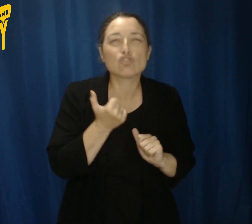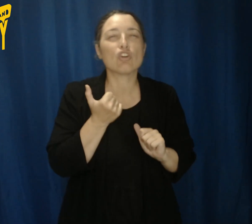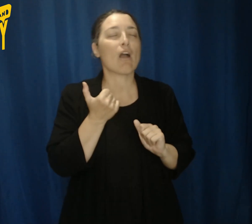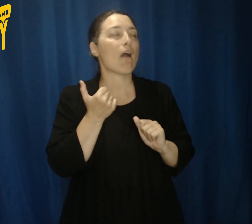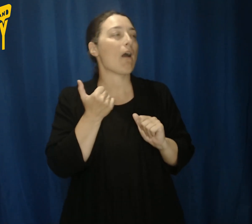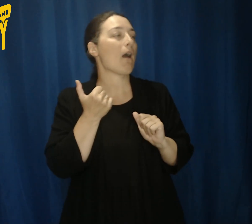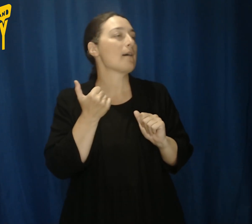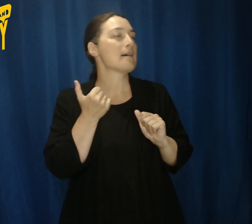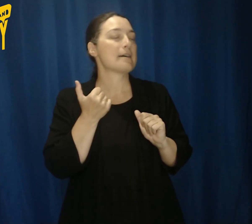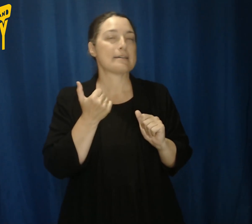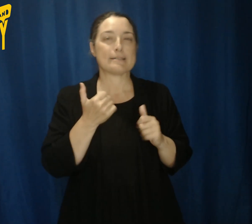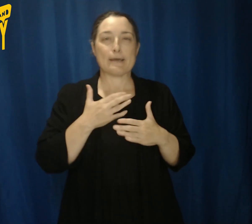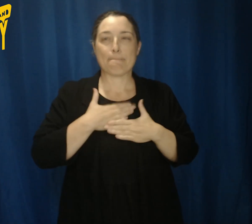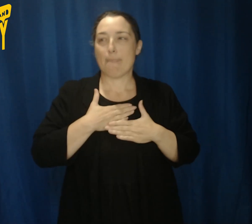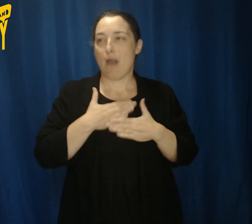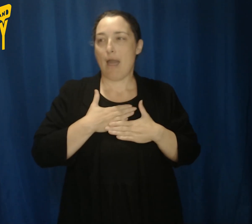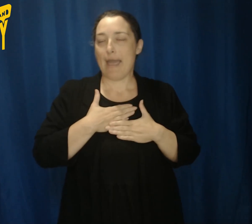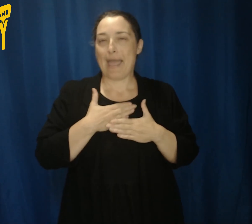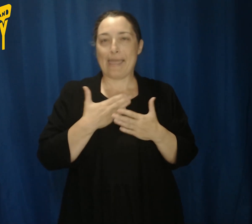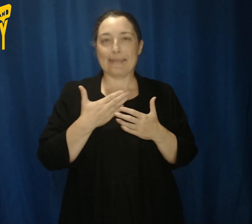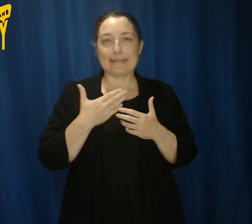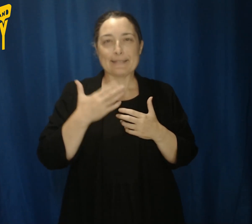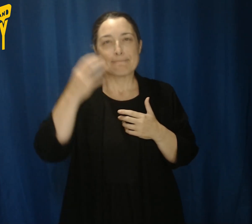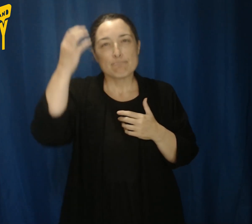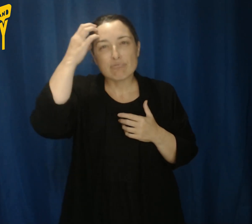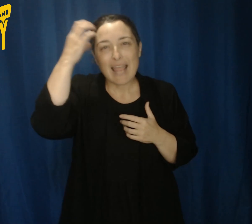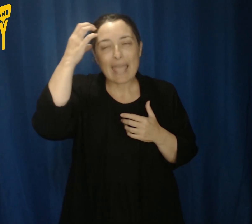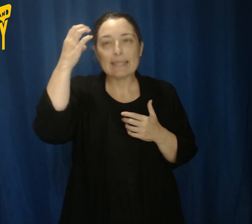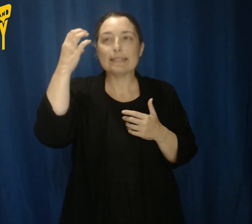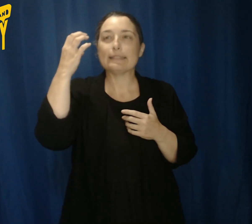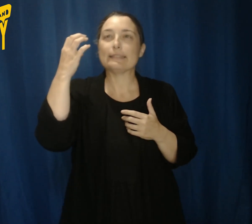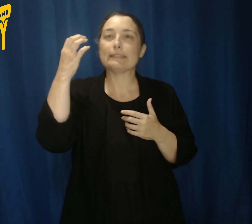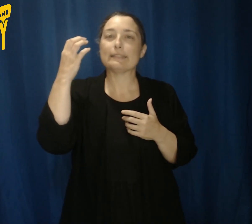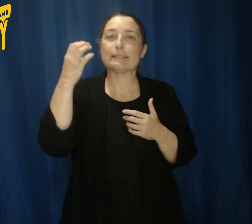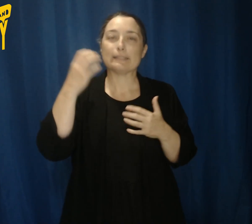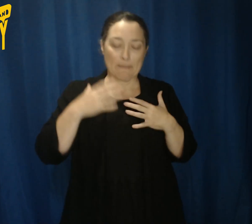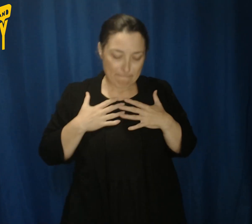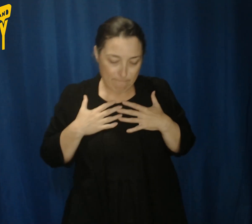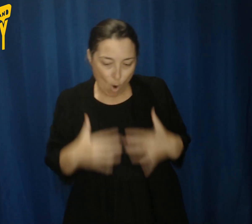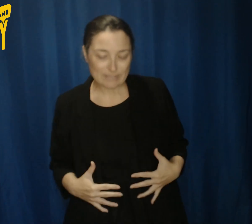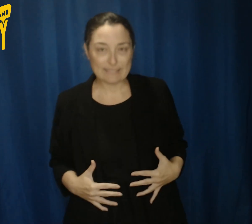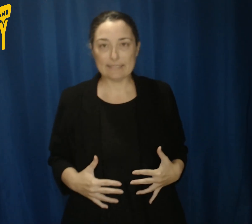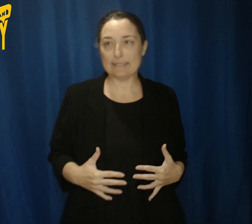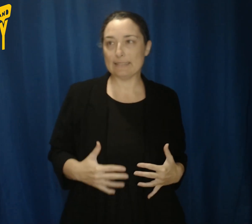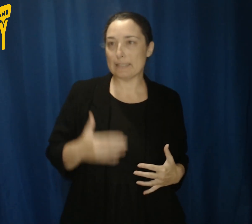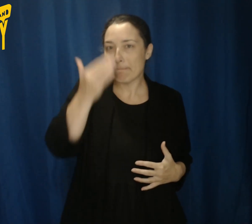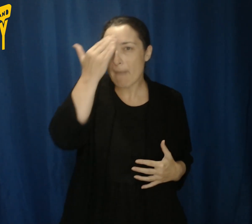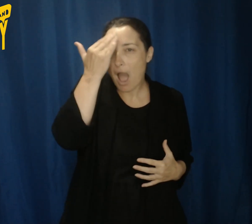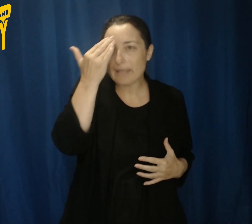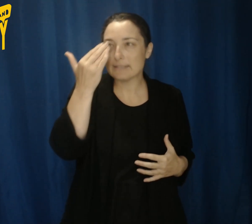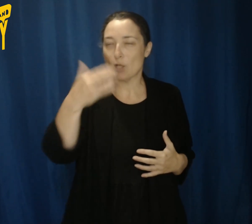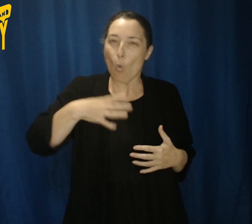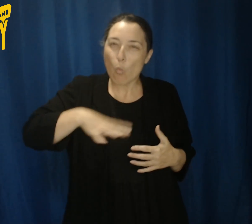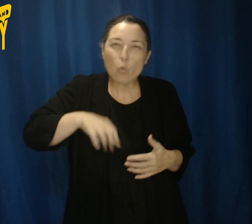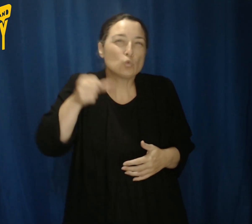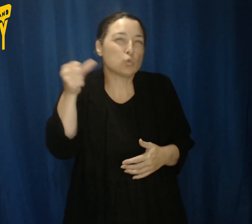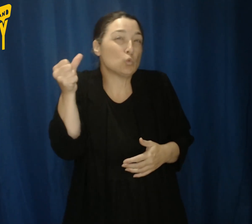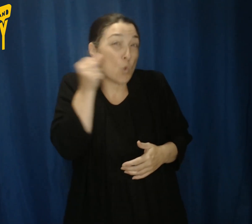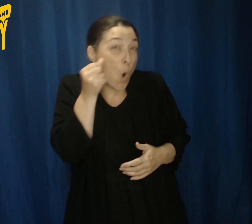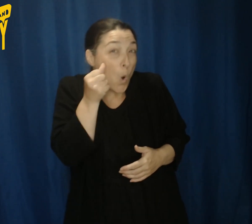where my brain and mind and body are going, oh, gosh, I really want to know about that. And I've been doing that